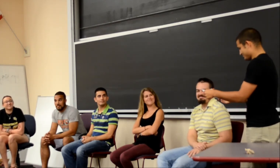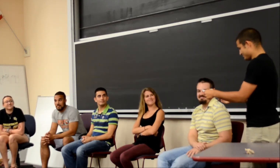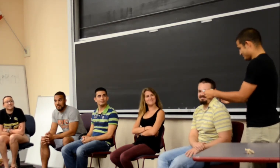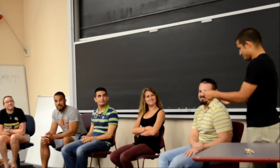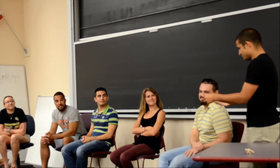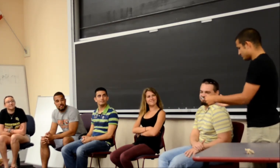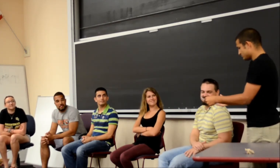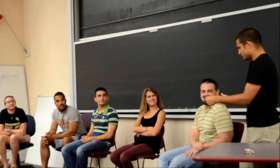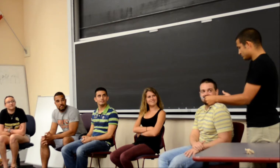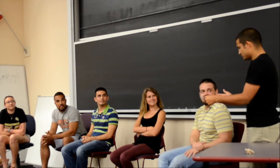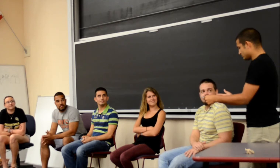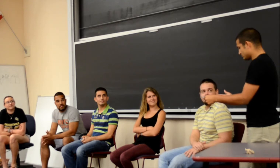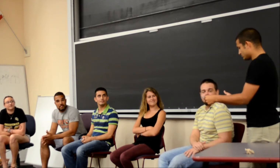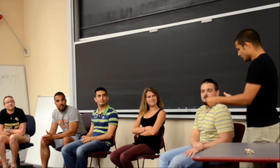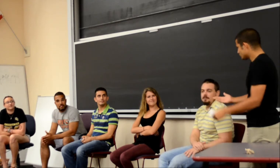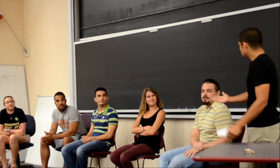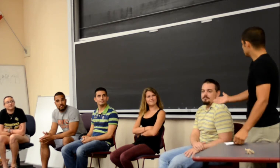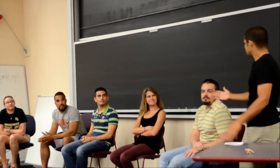question.